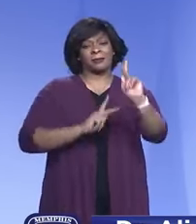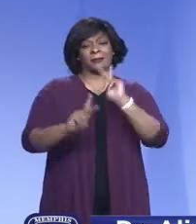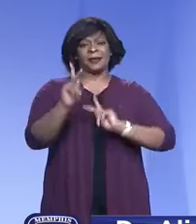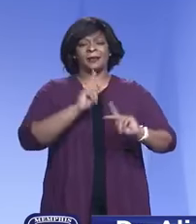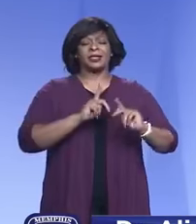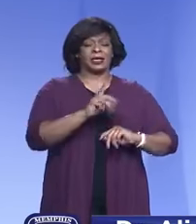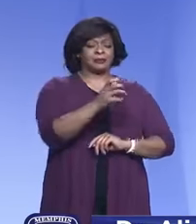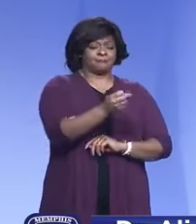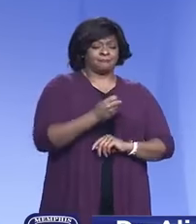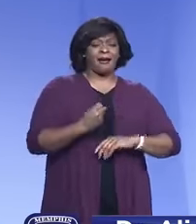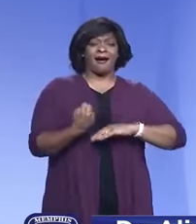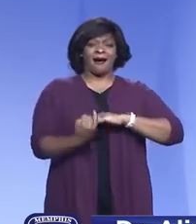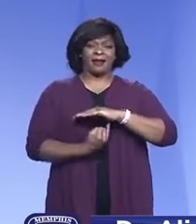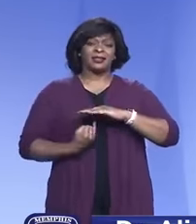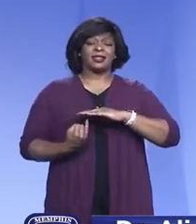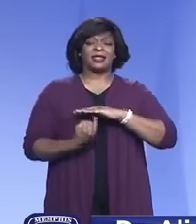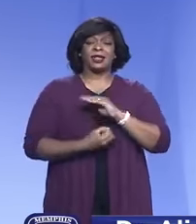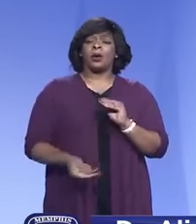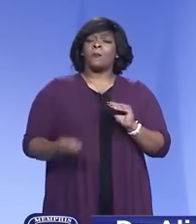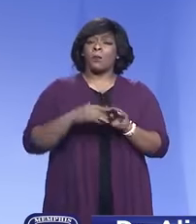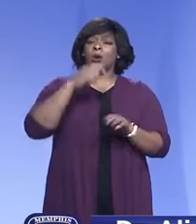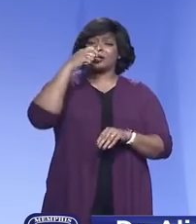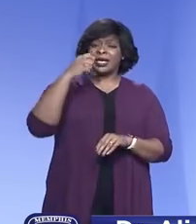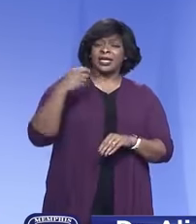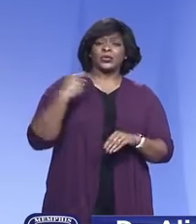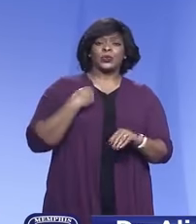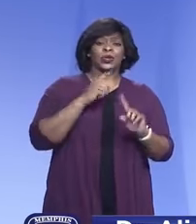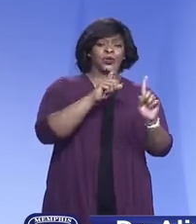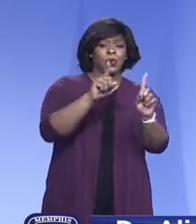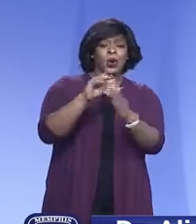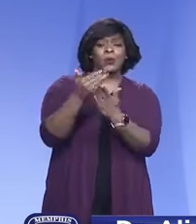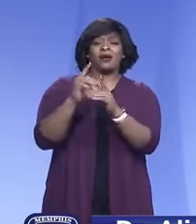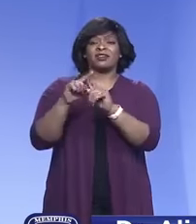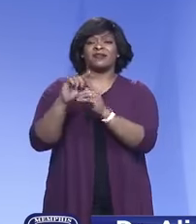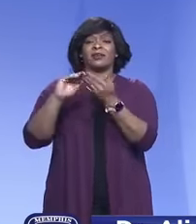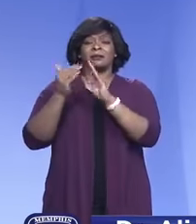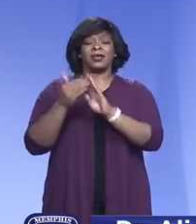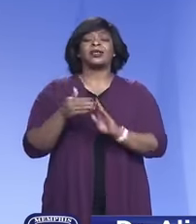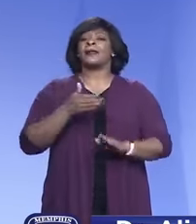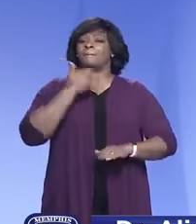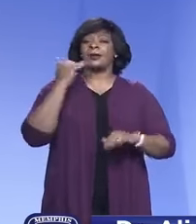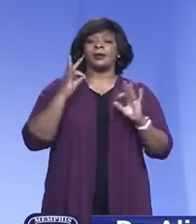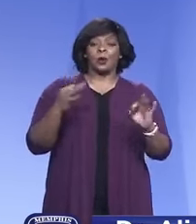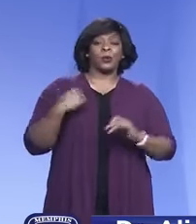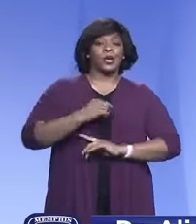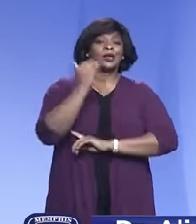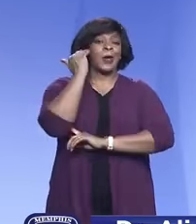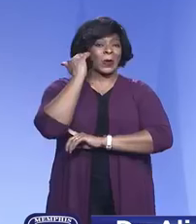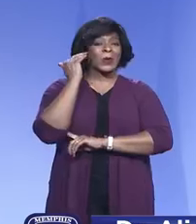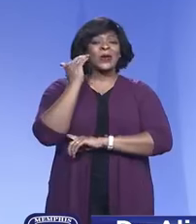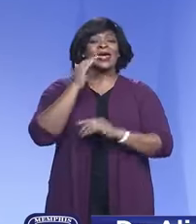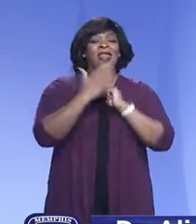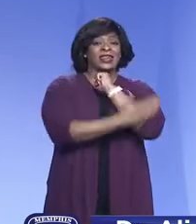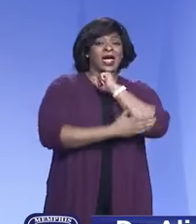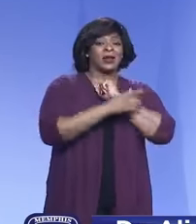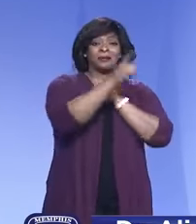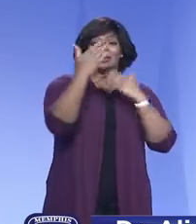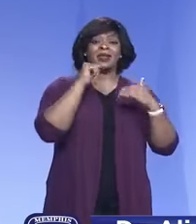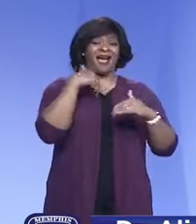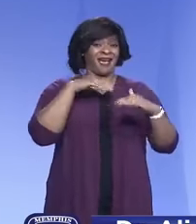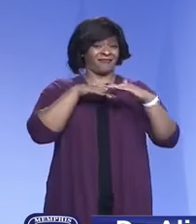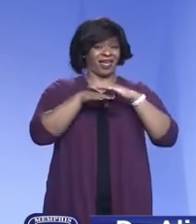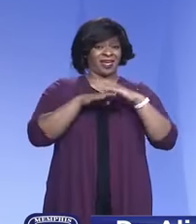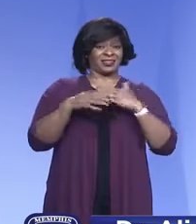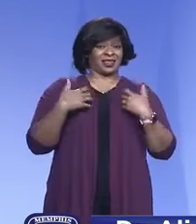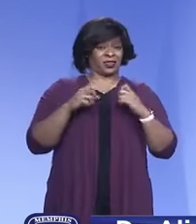can be isolated. So the more testing we get to communities, the better off we'll be. for those counties that may not have access